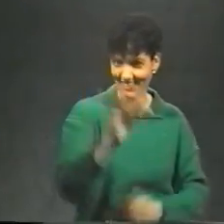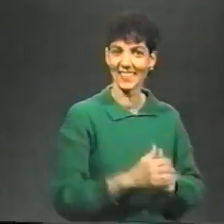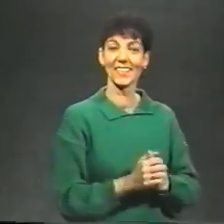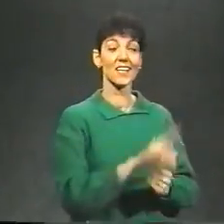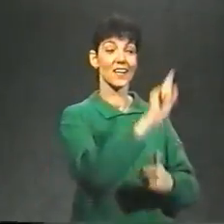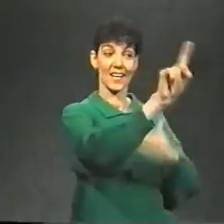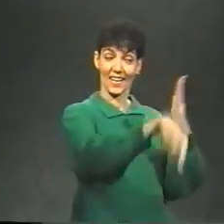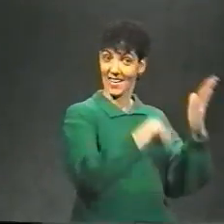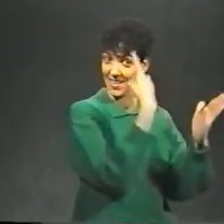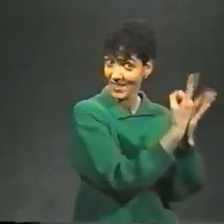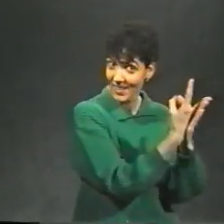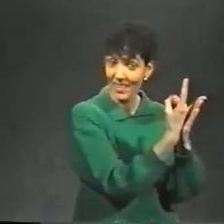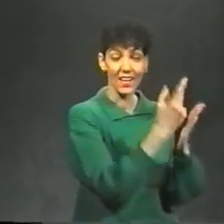hour.